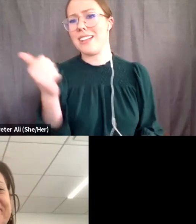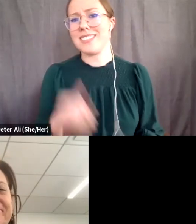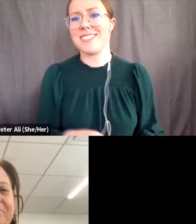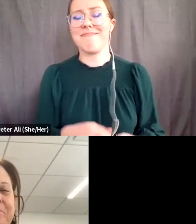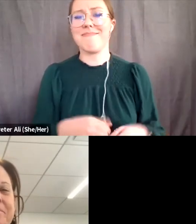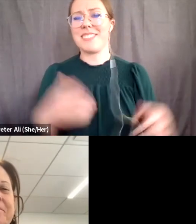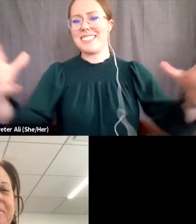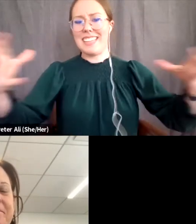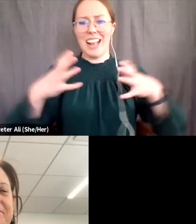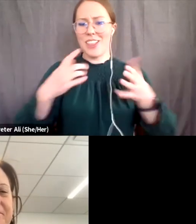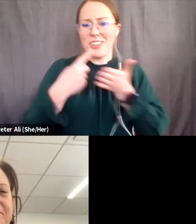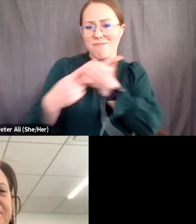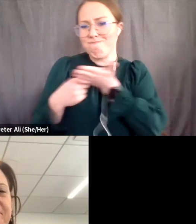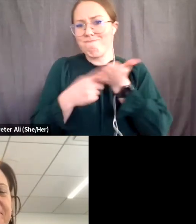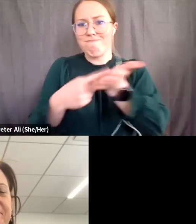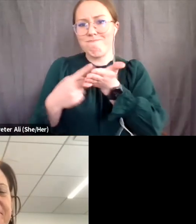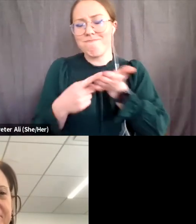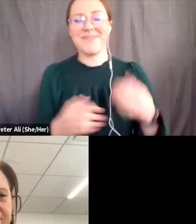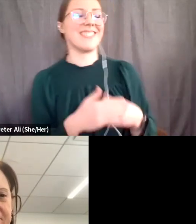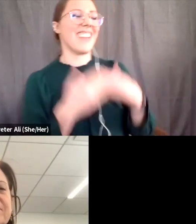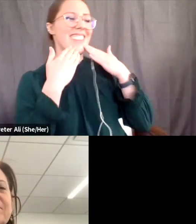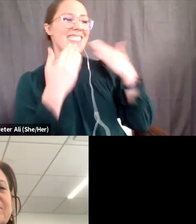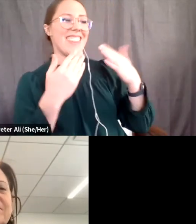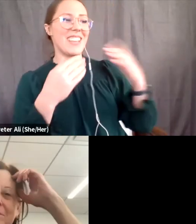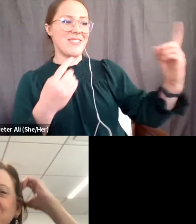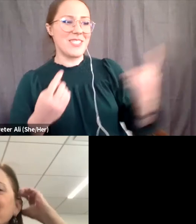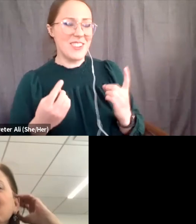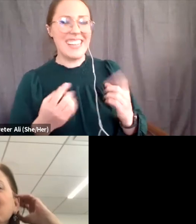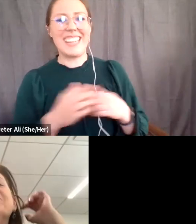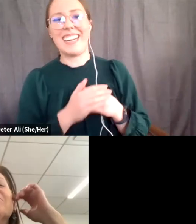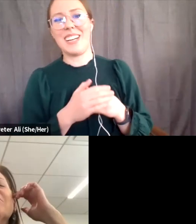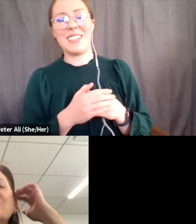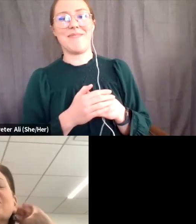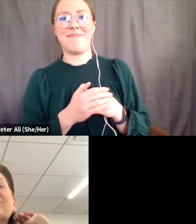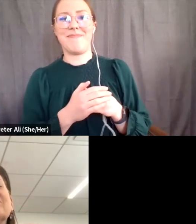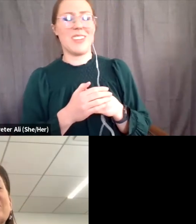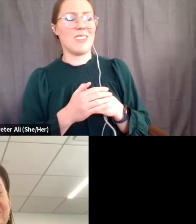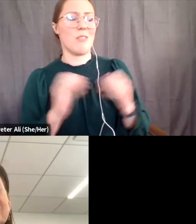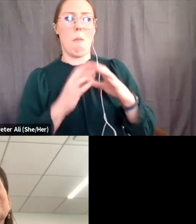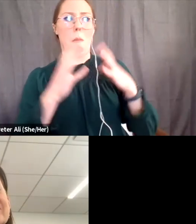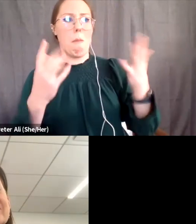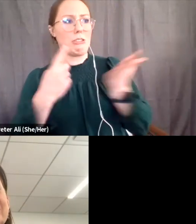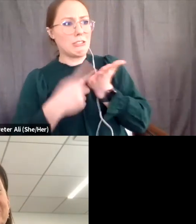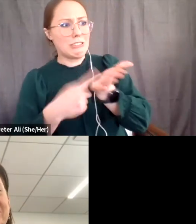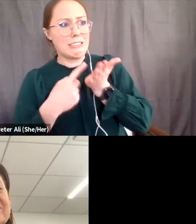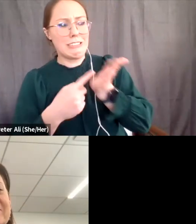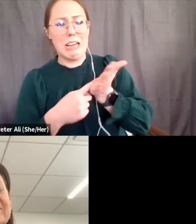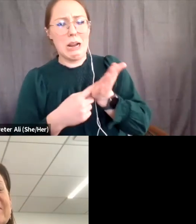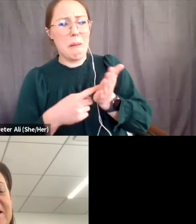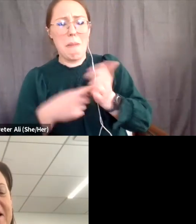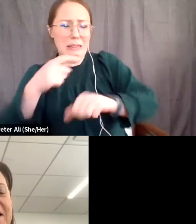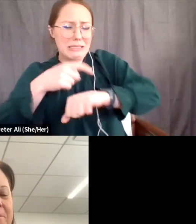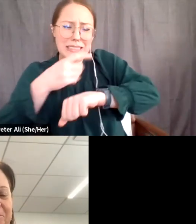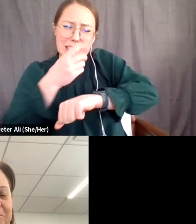Oh, thank you so much, Karen, for being with me, with us this afternoon. So much to talk about. Always so little time.